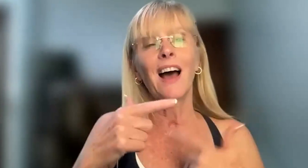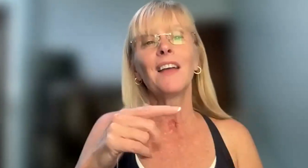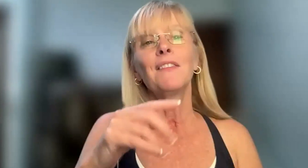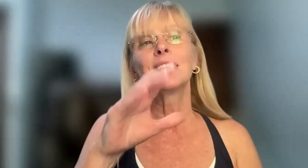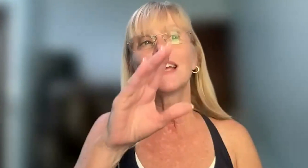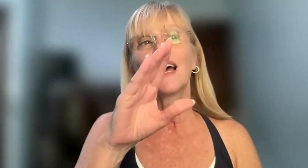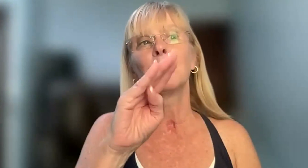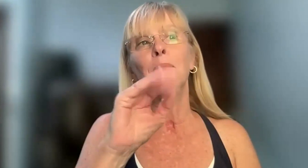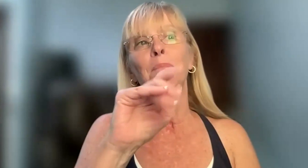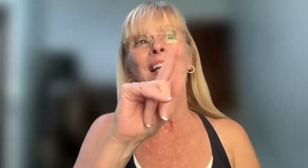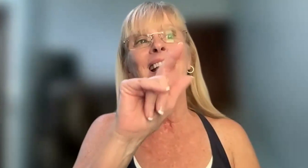live, it's at